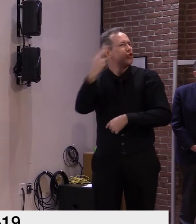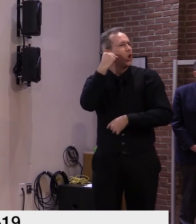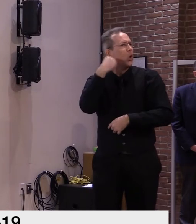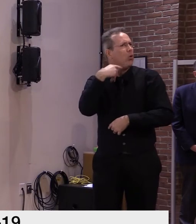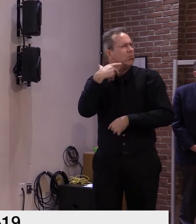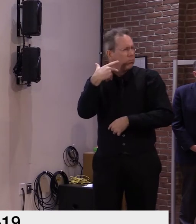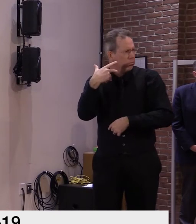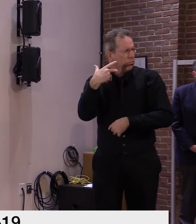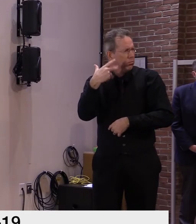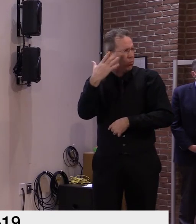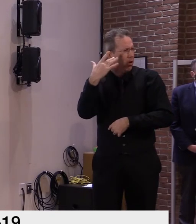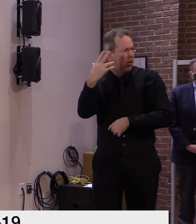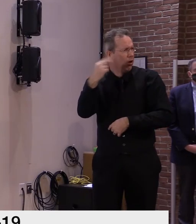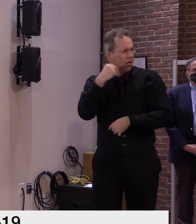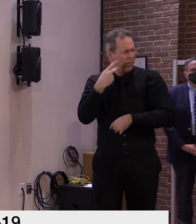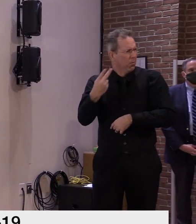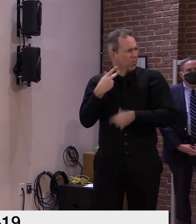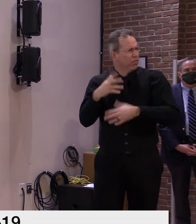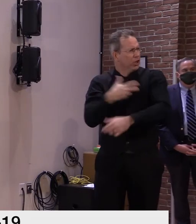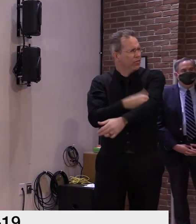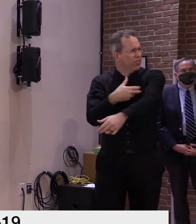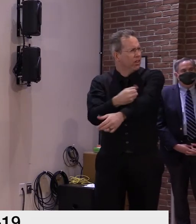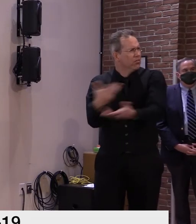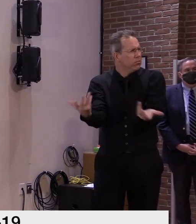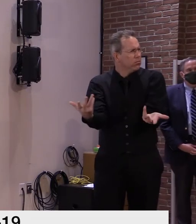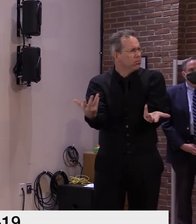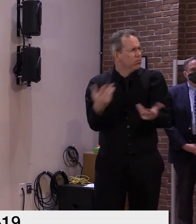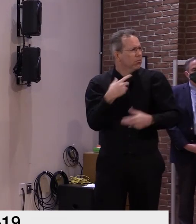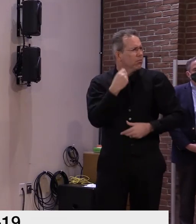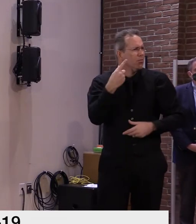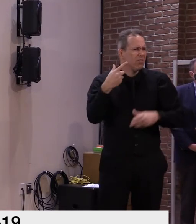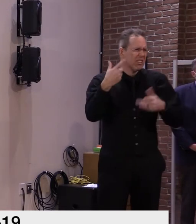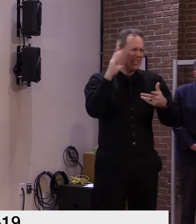open up a little more quickly. Secretary Smith.